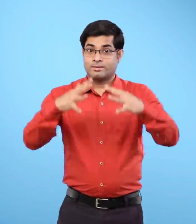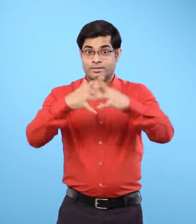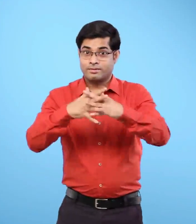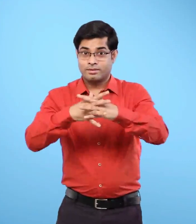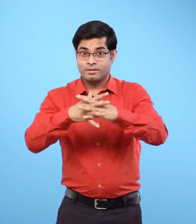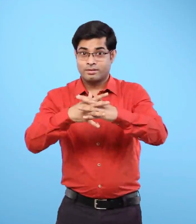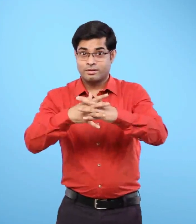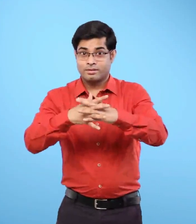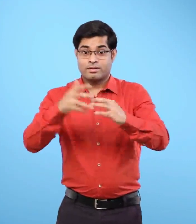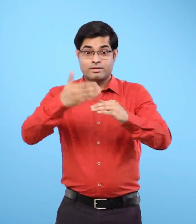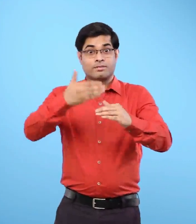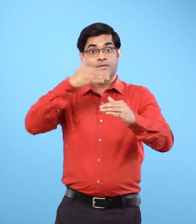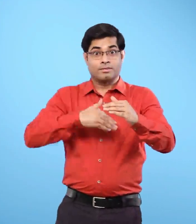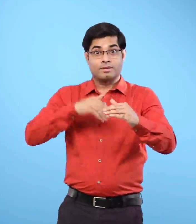Before Wednesday.